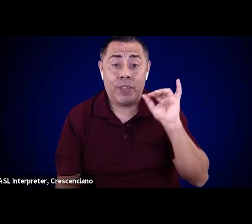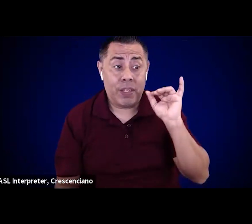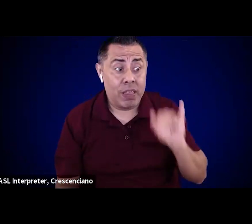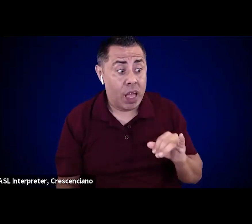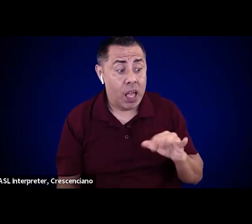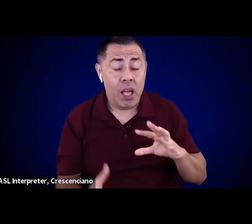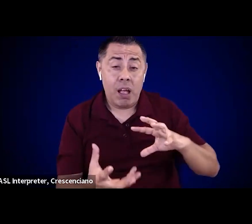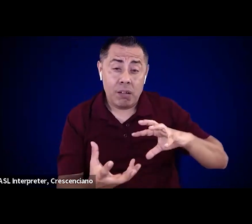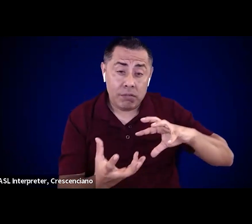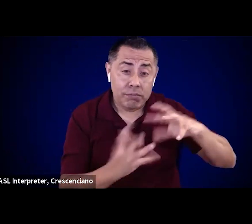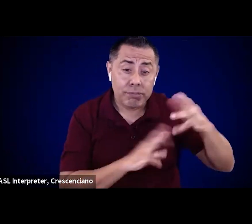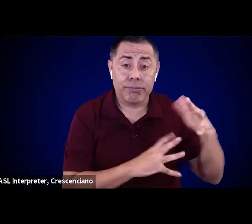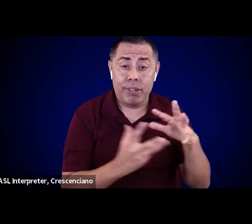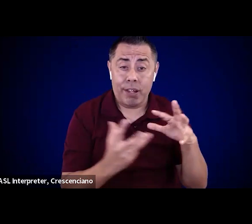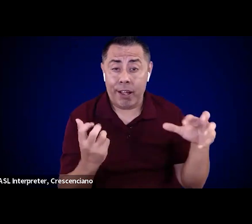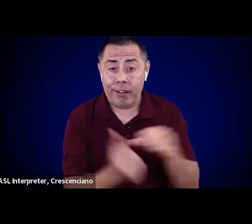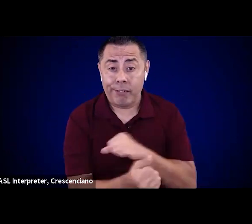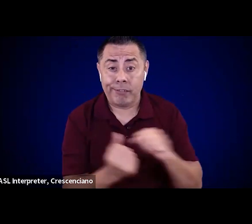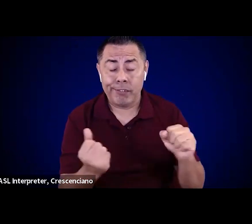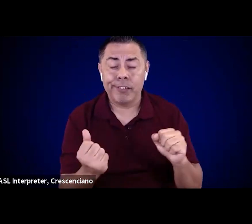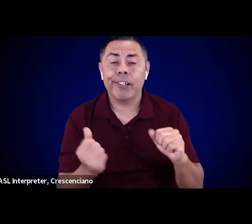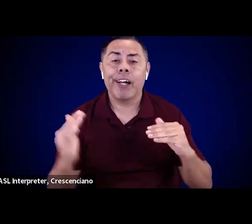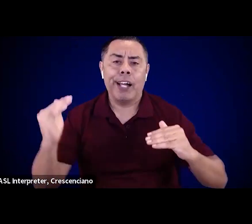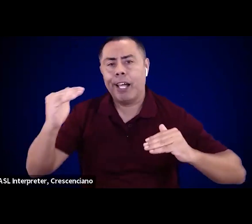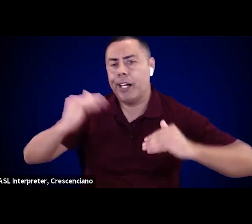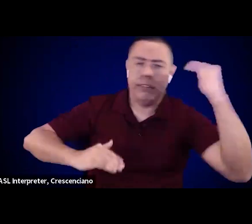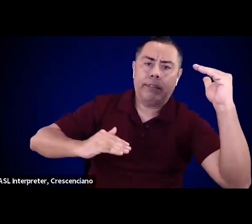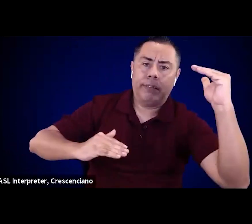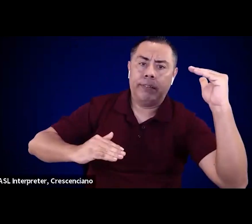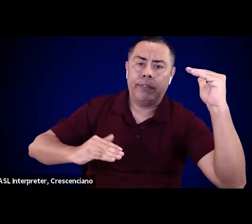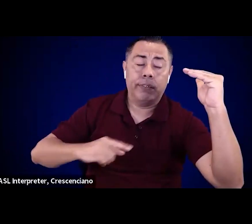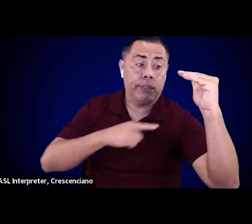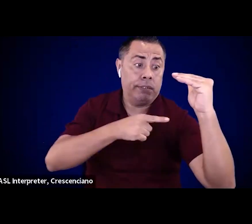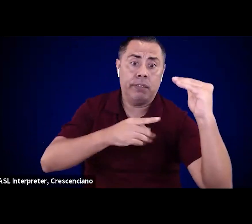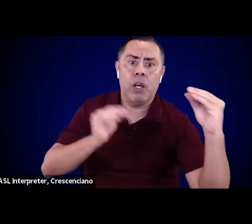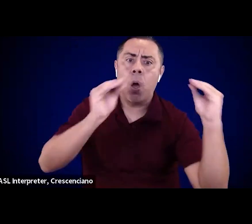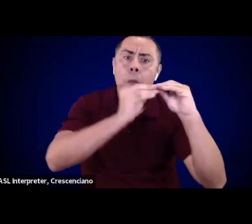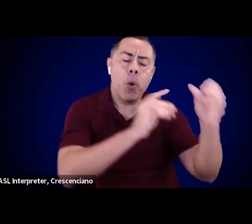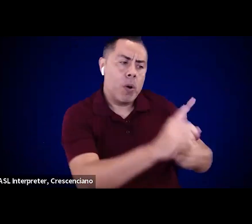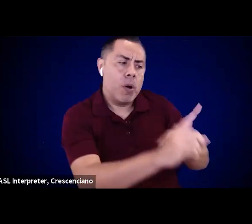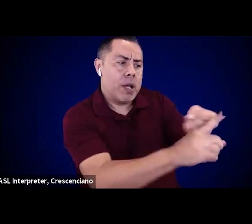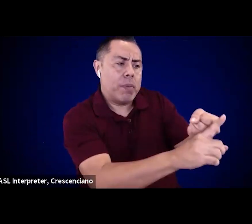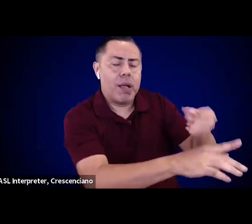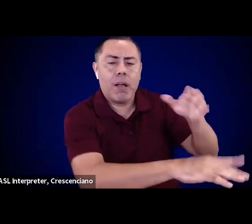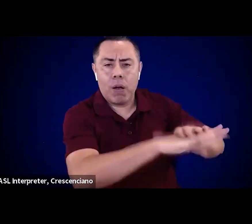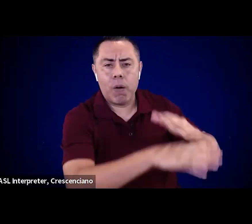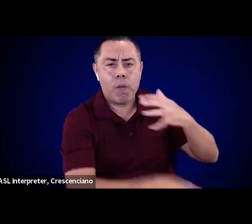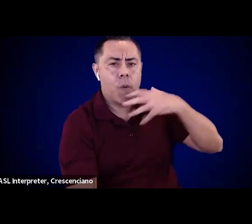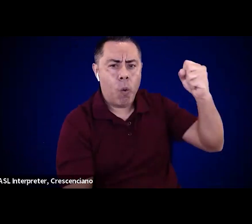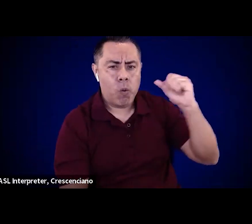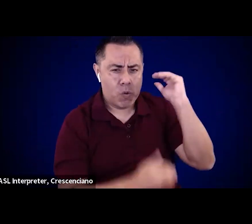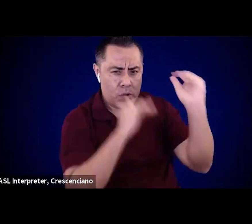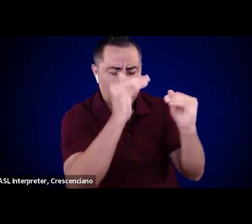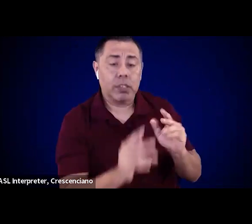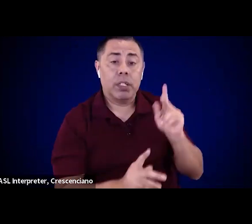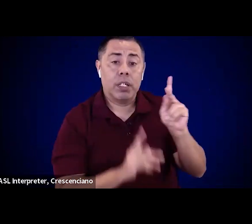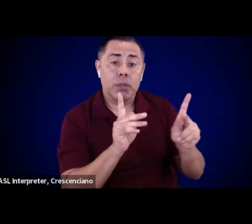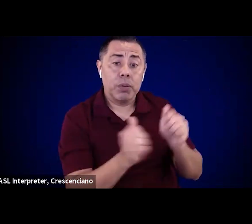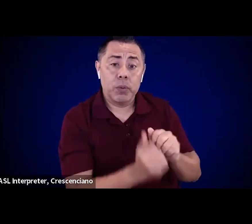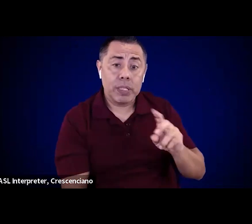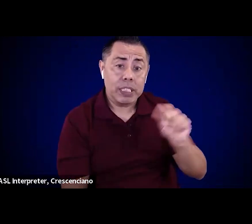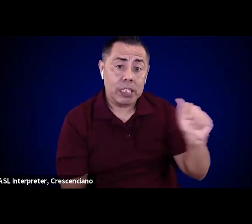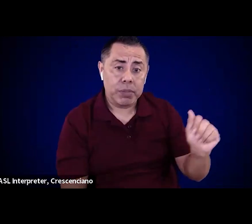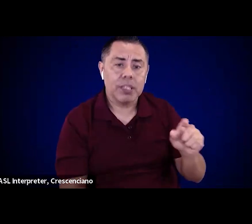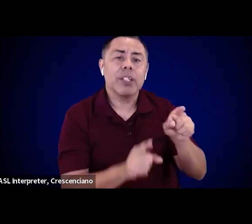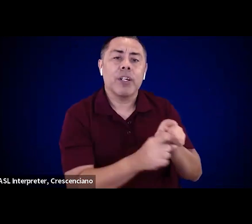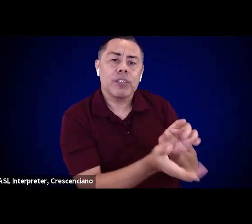disproportionately impact older adults, people with disabilities, and underrepresented communities. Now more